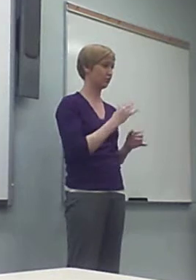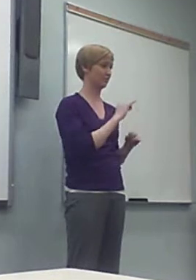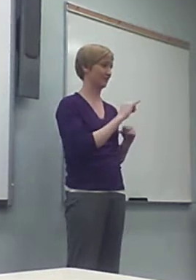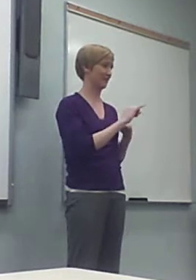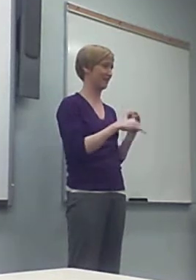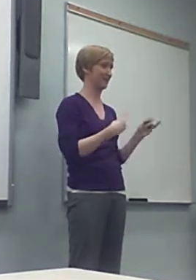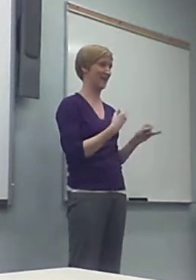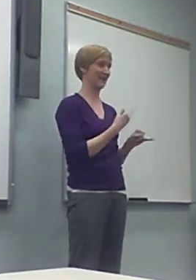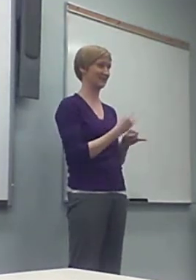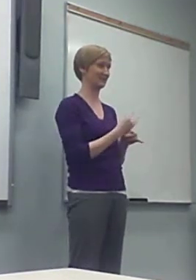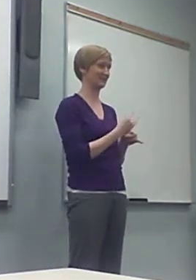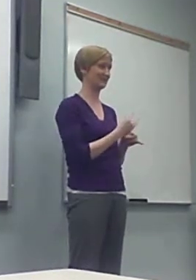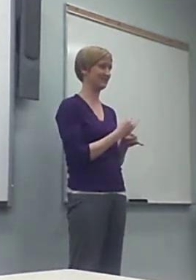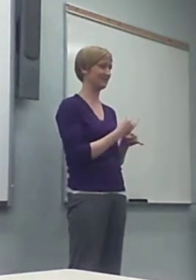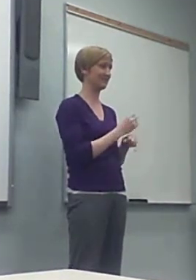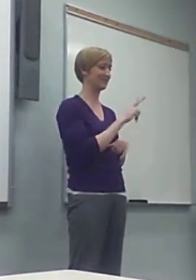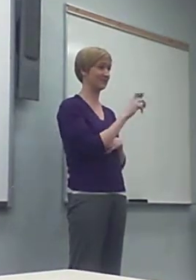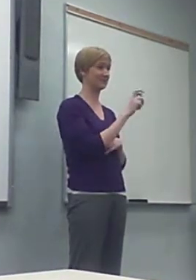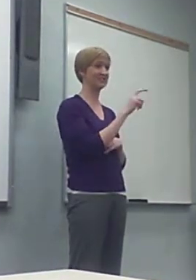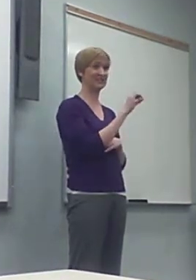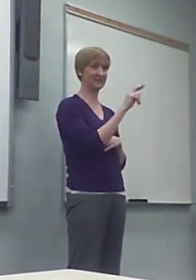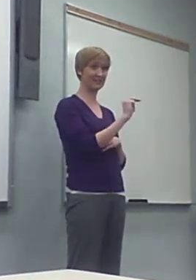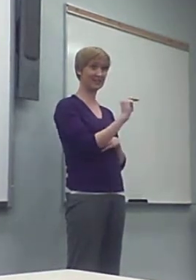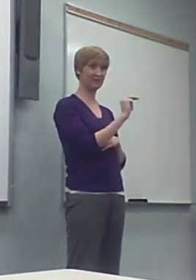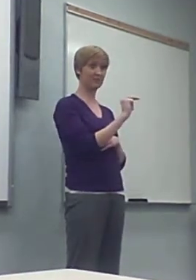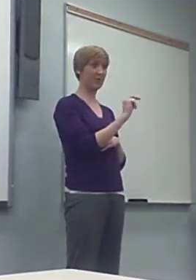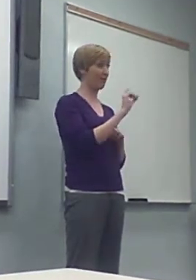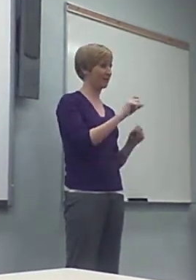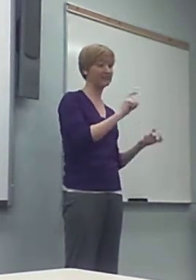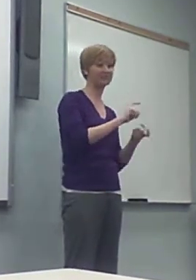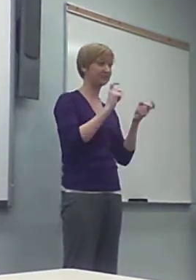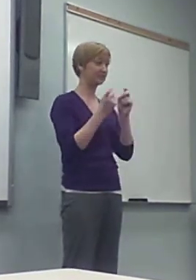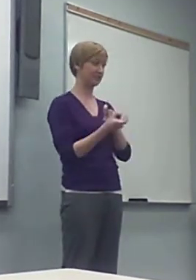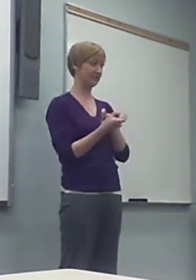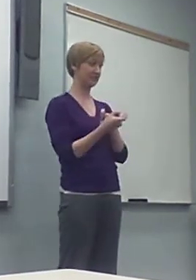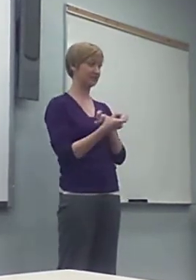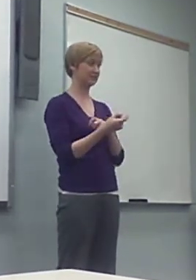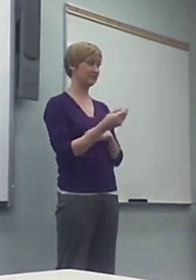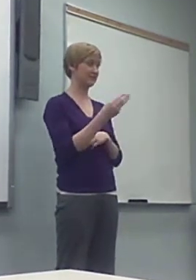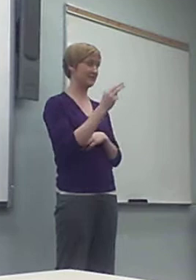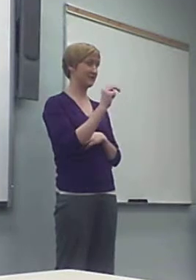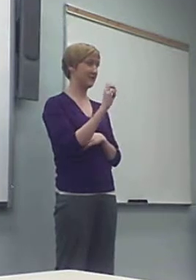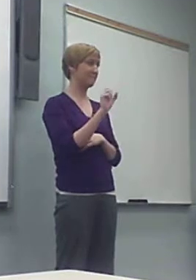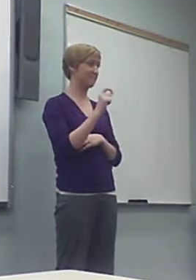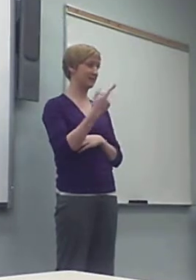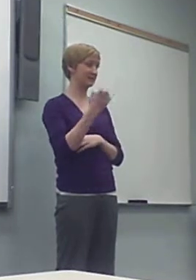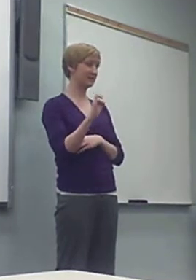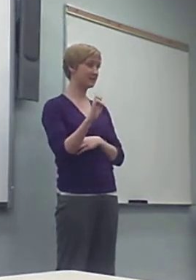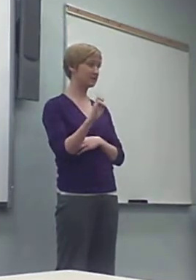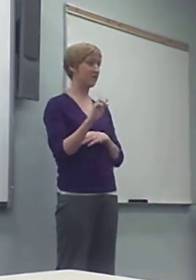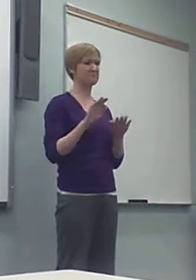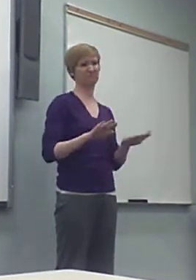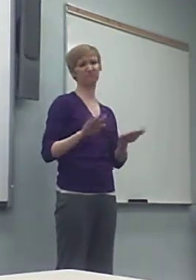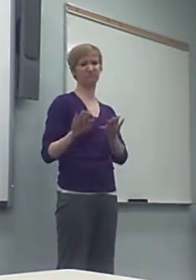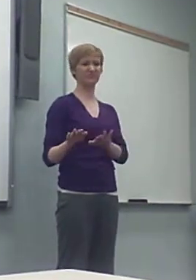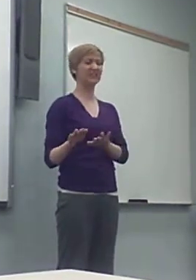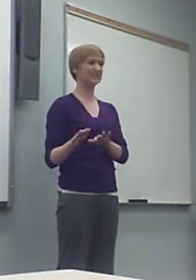the EASV. I can look at it in the Message, which is like this really casual register. It's not really a translation, it's a